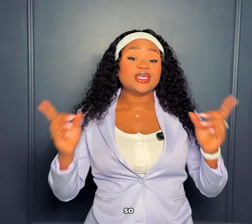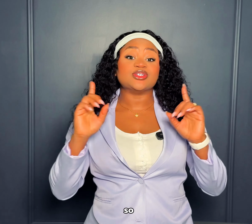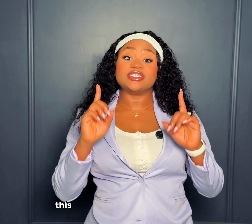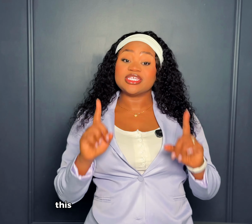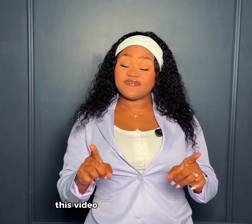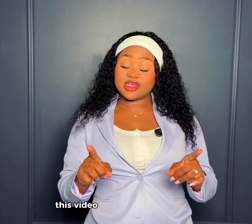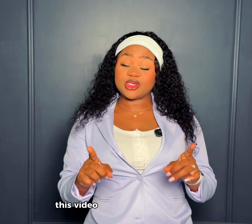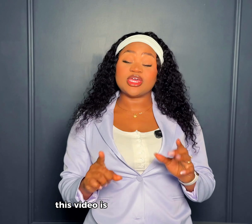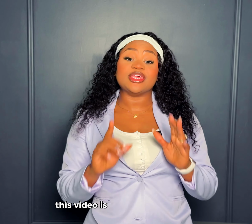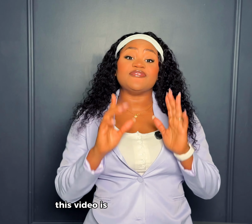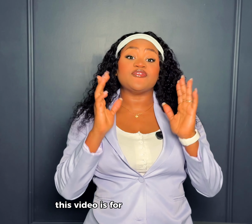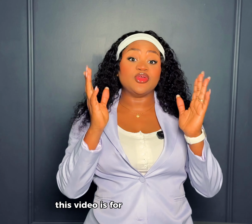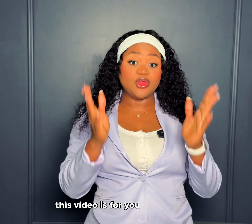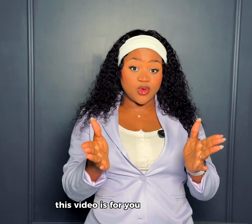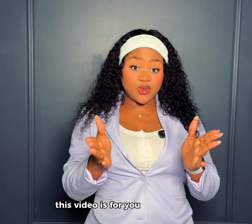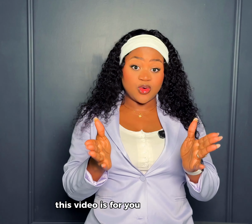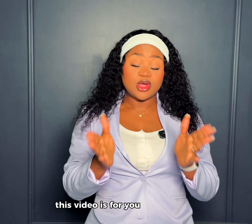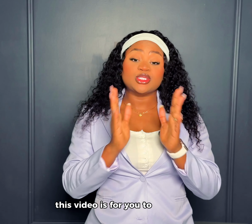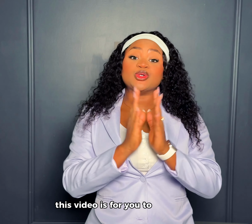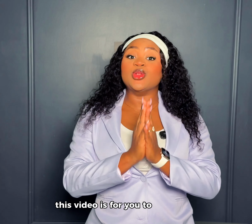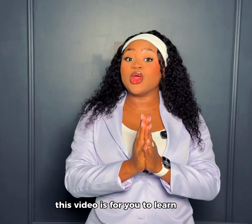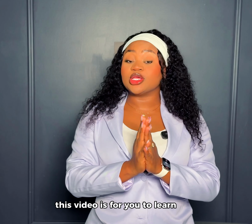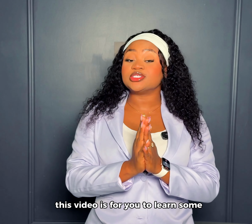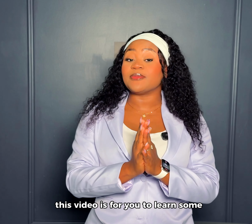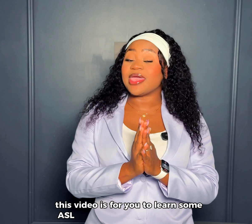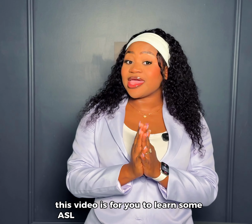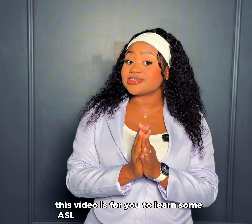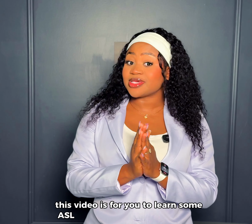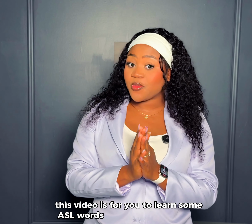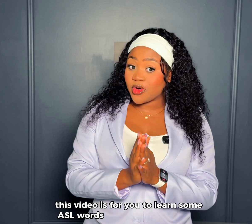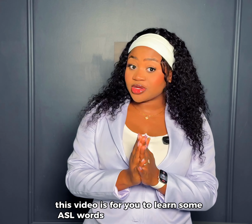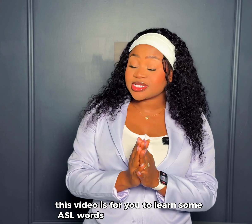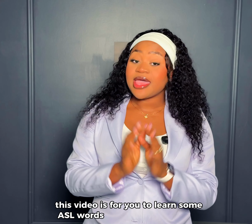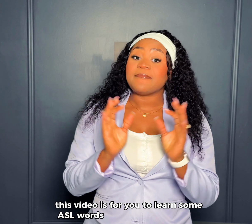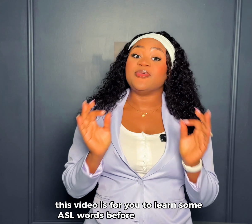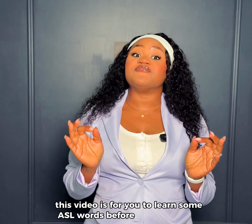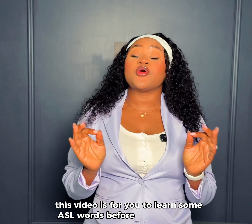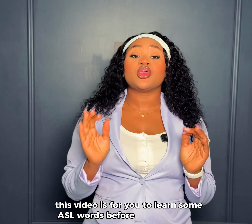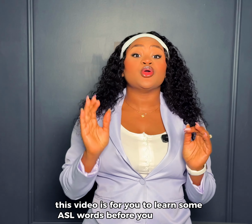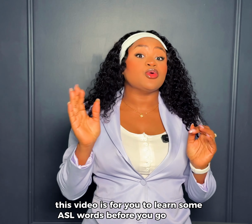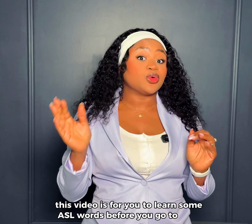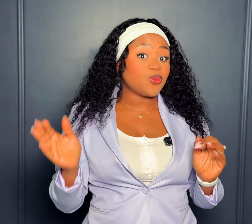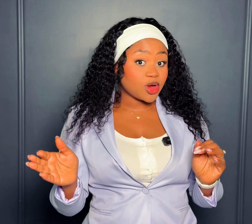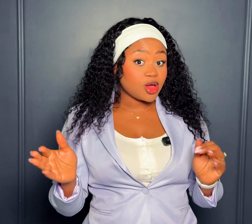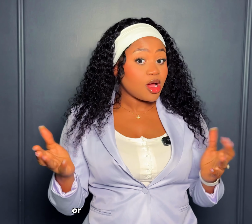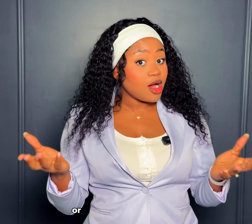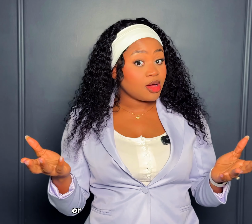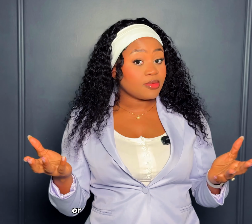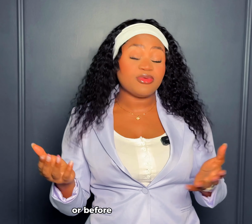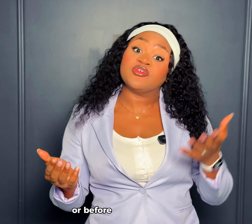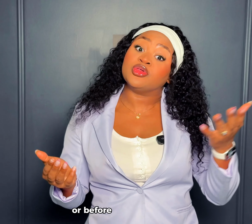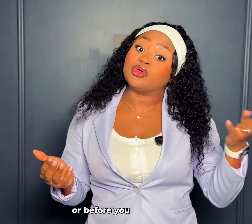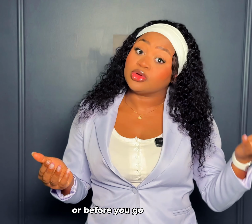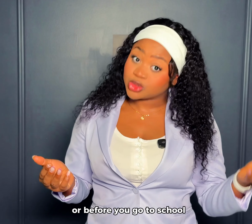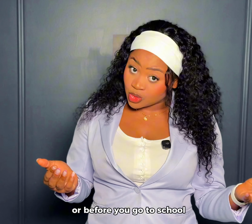So this video is for you to learn some ASL words before you go to work or before you go to school,